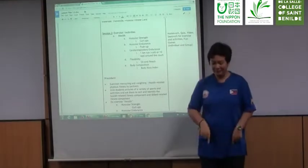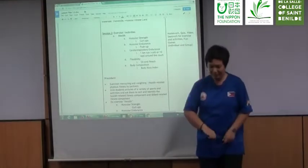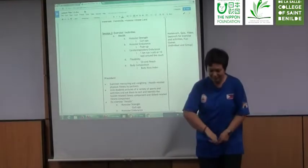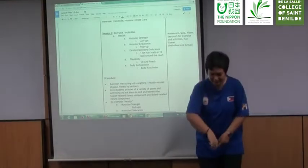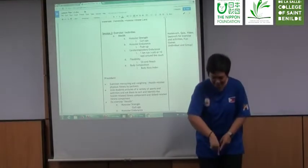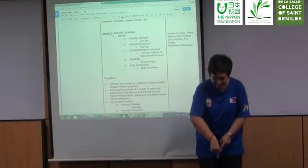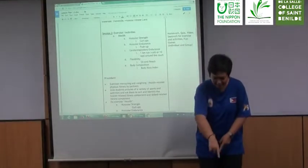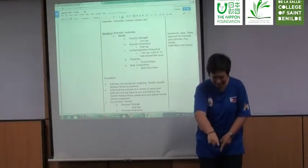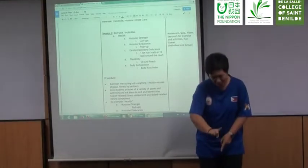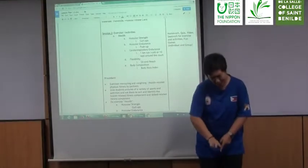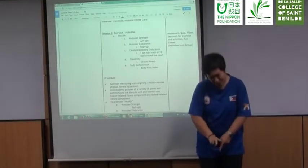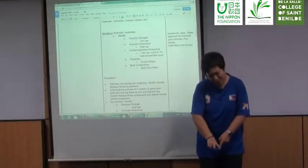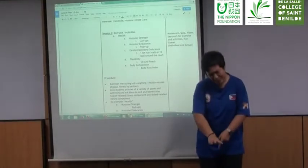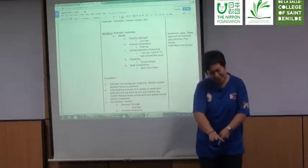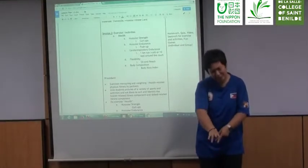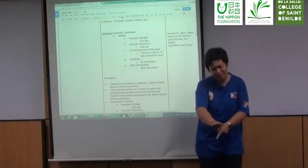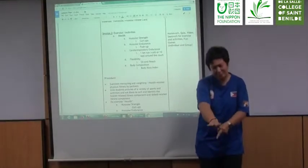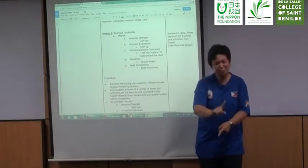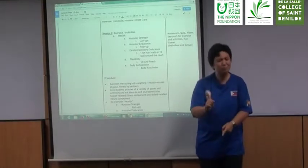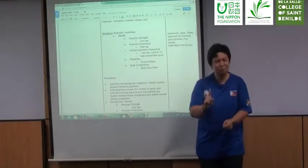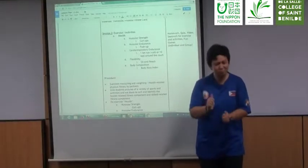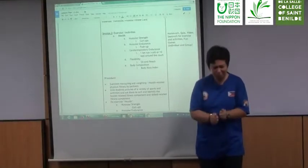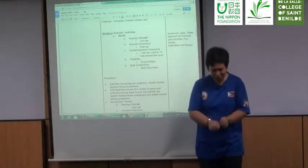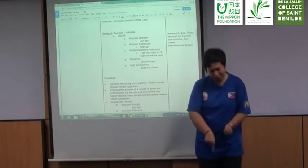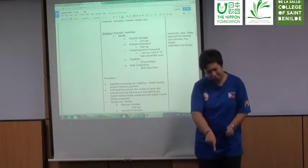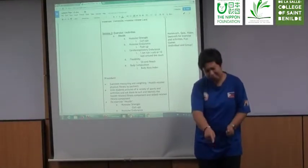We'll also bring